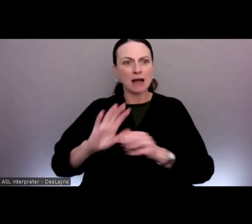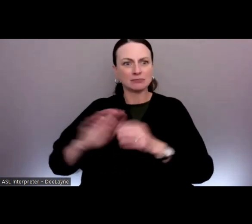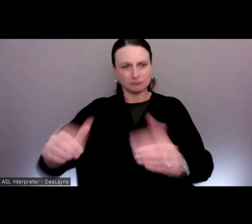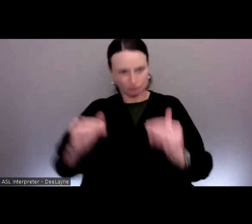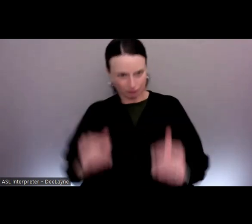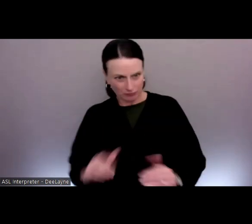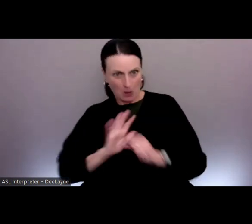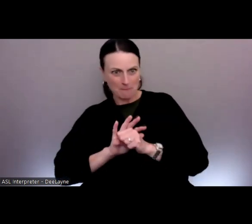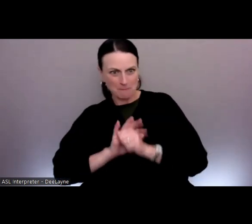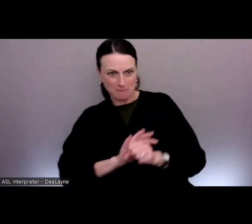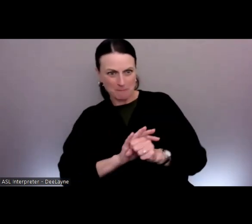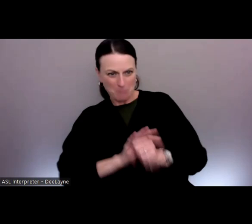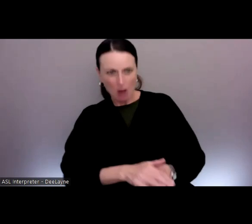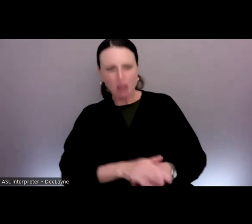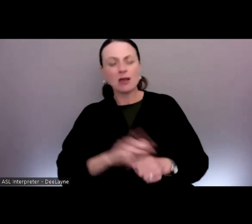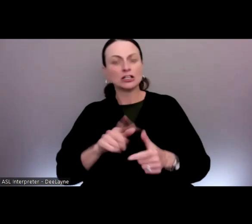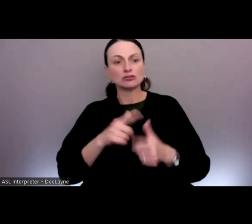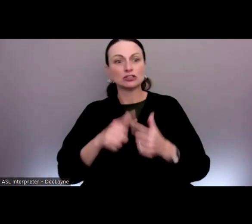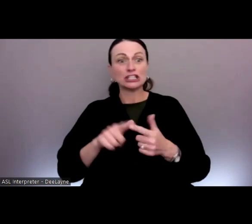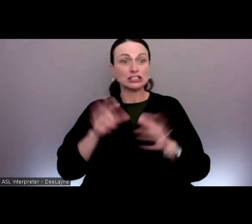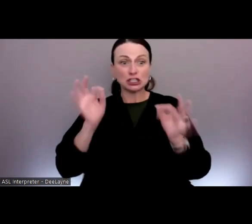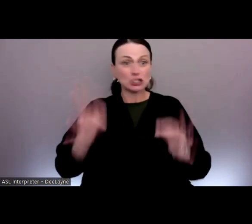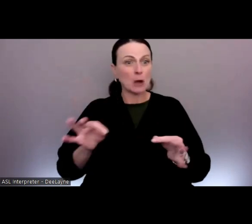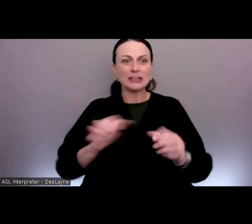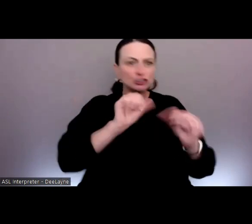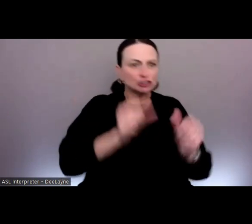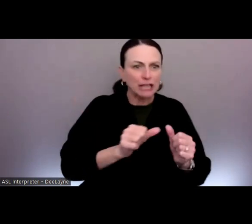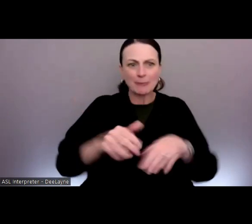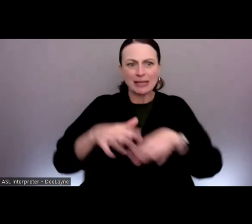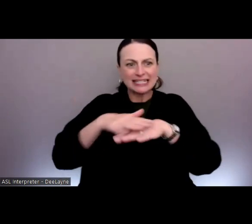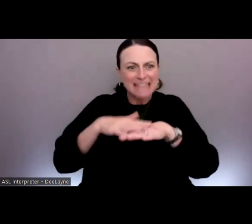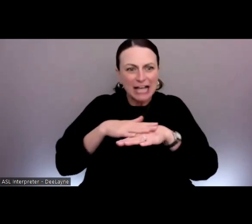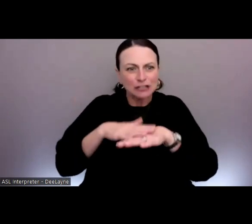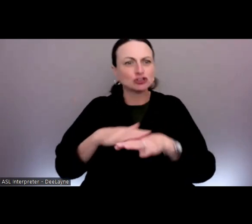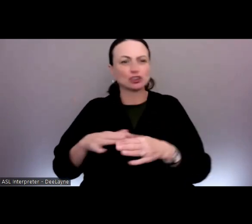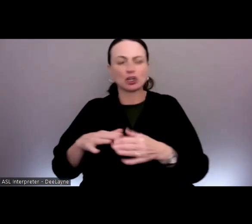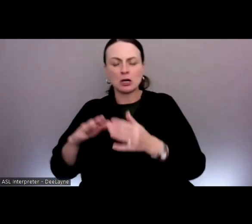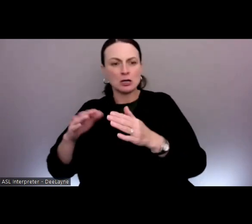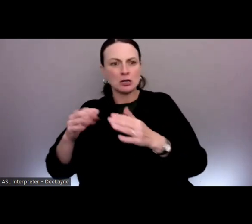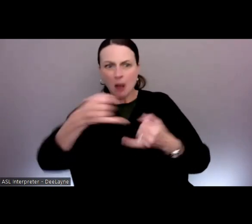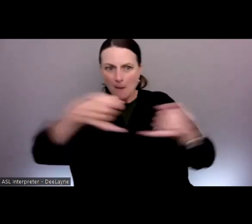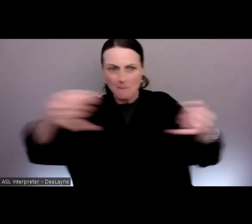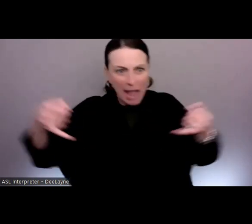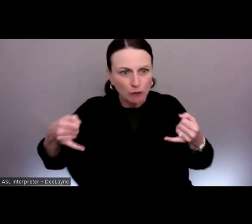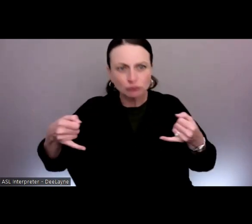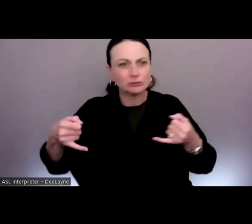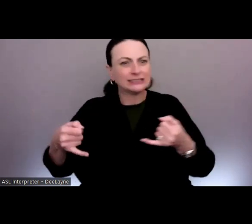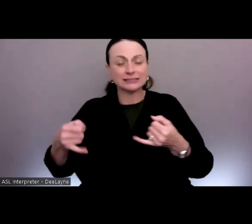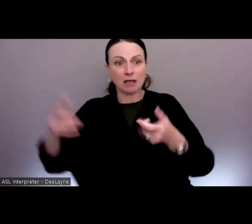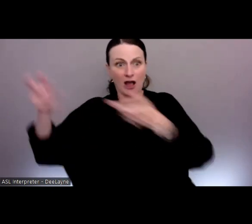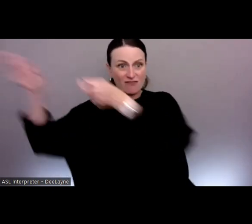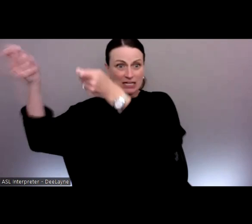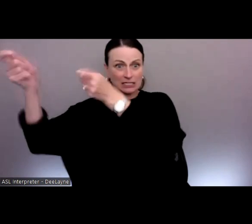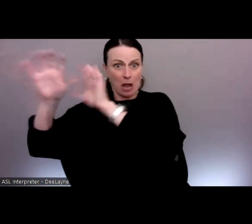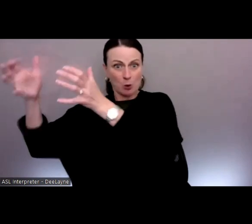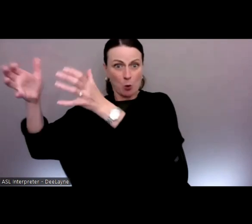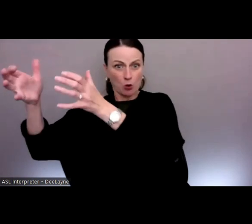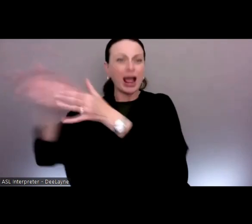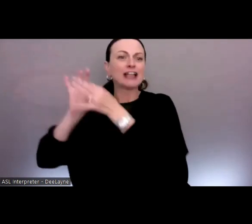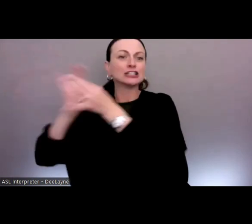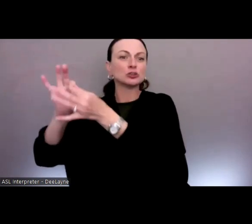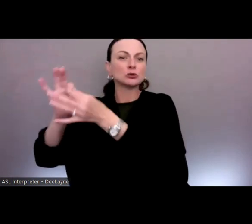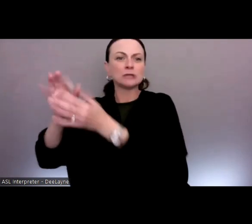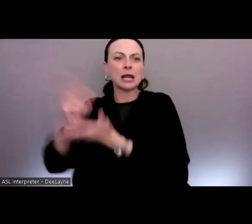the shape, texture, boundaries of the dominant order and its associated privileged communities,